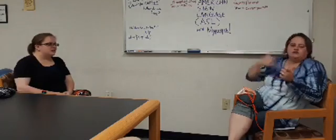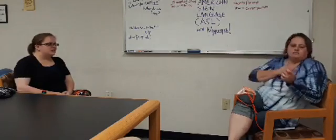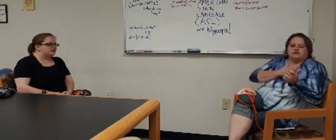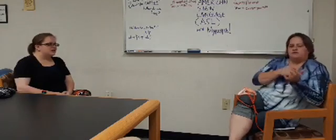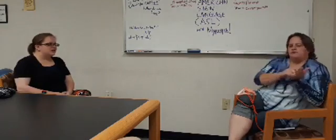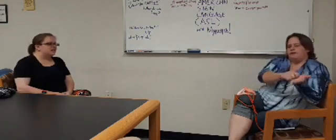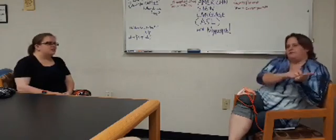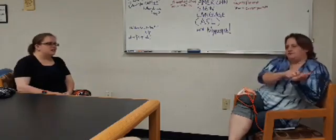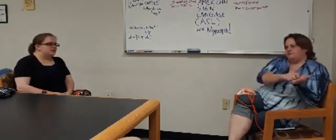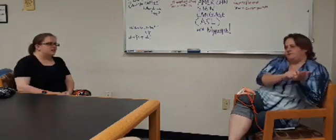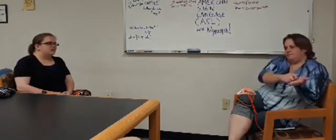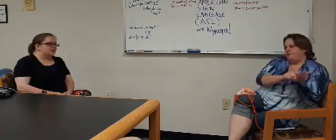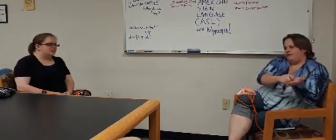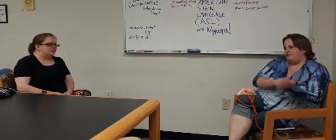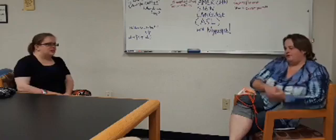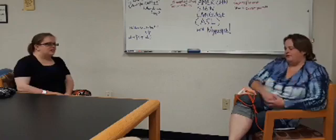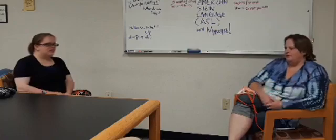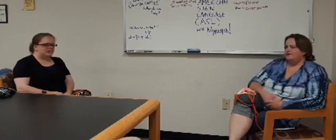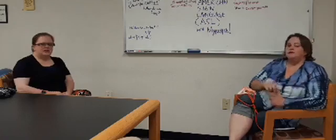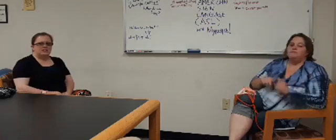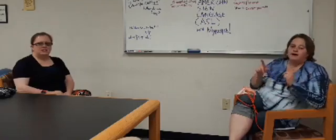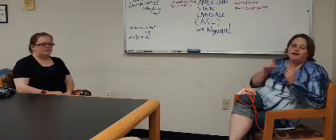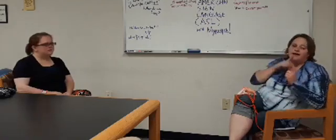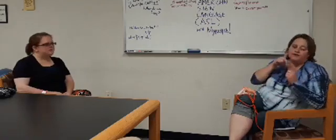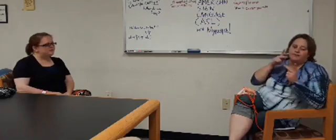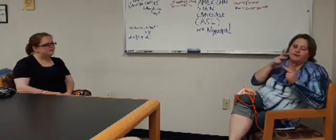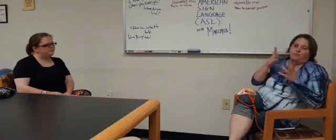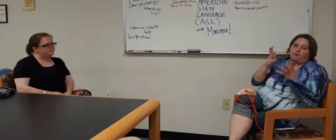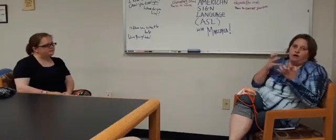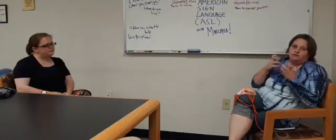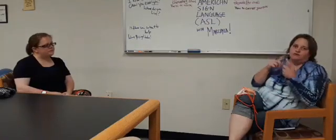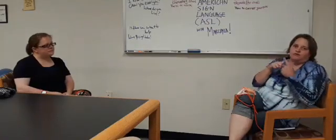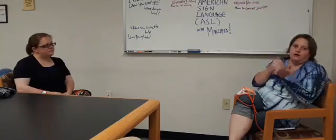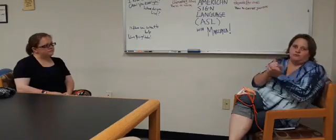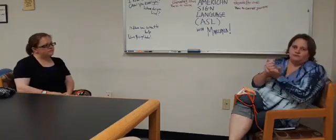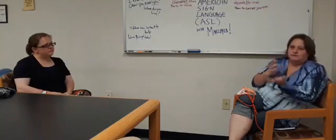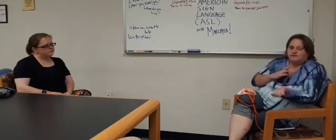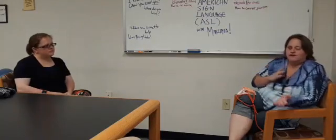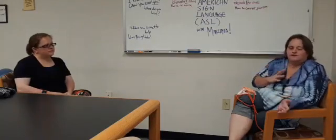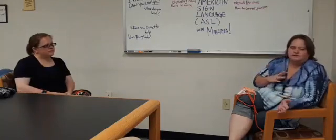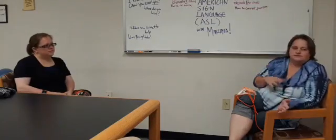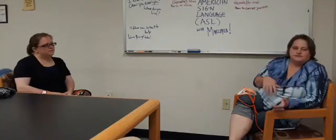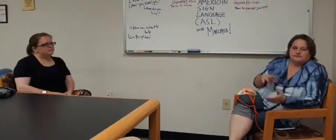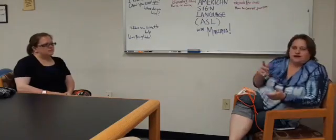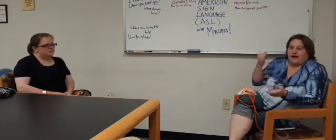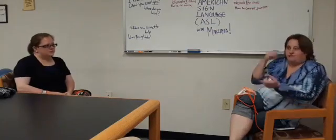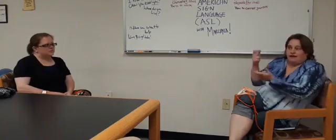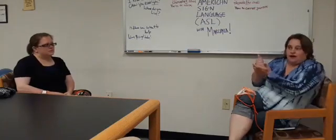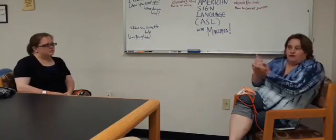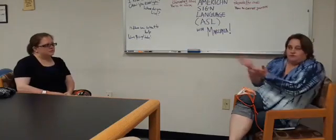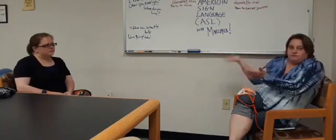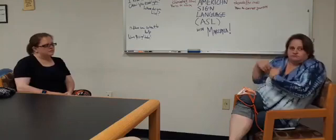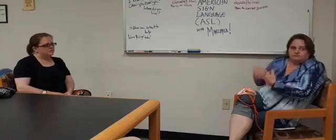myself like feedback for it. But hearing people want to help, that's fine. If they help